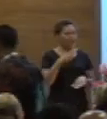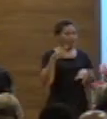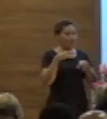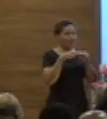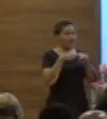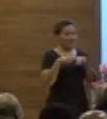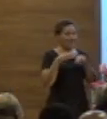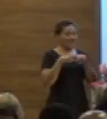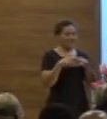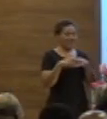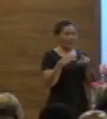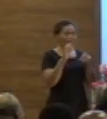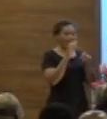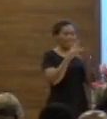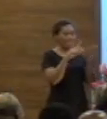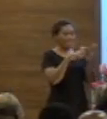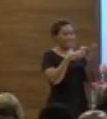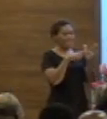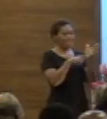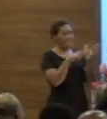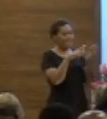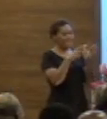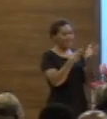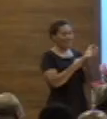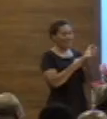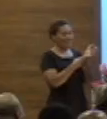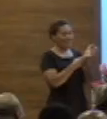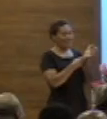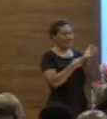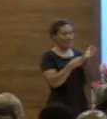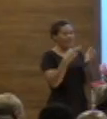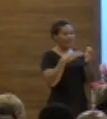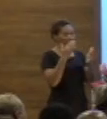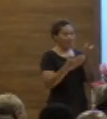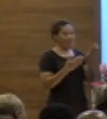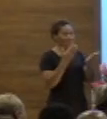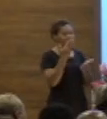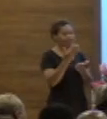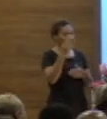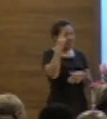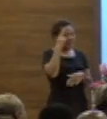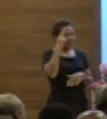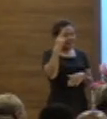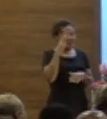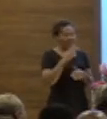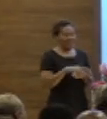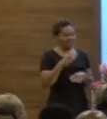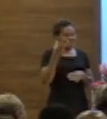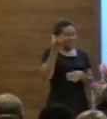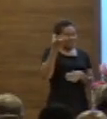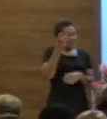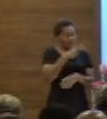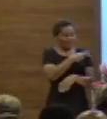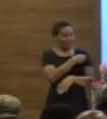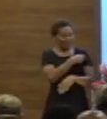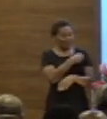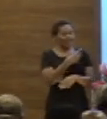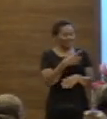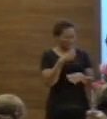Excellency Mr. Peter Roberts, to present the Honourable Prime Minister with a copy of the National Cybersecurity and Resilience